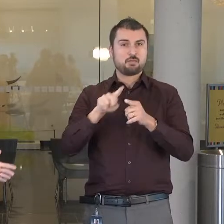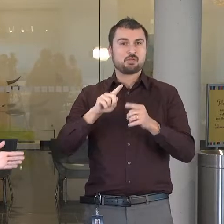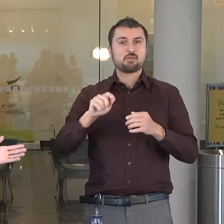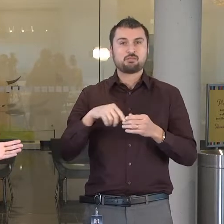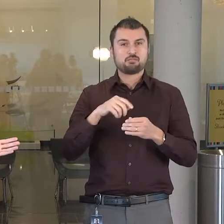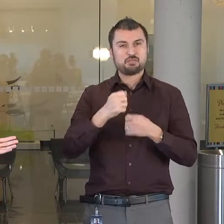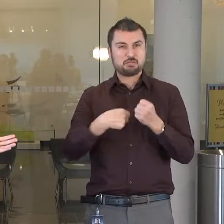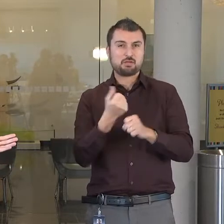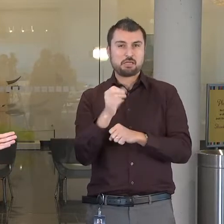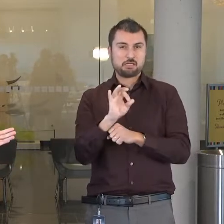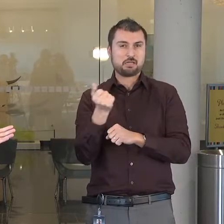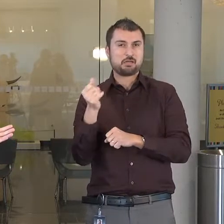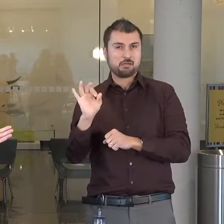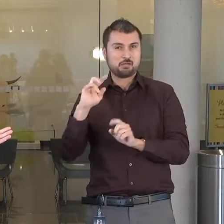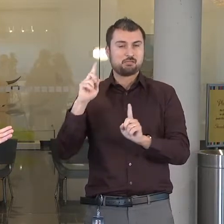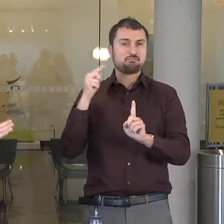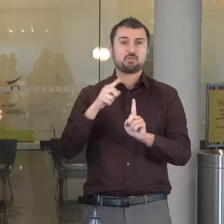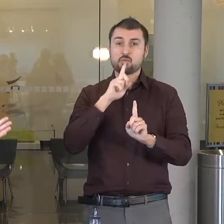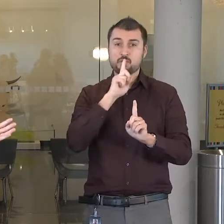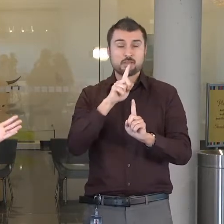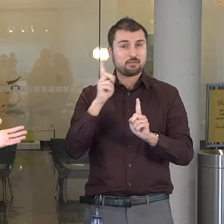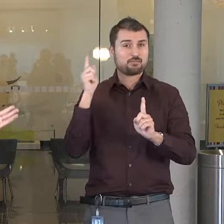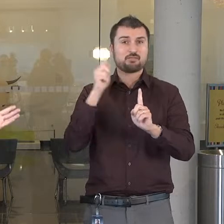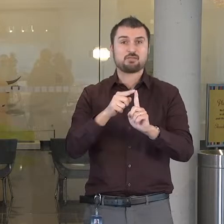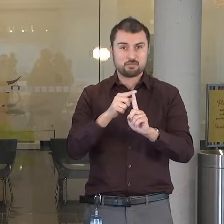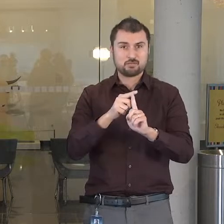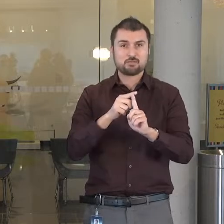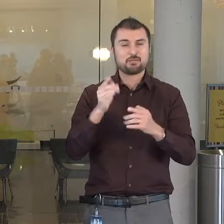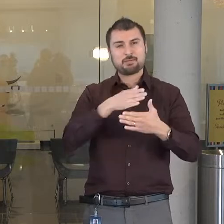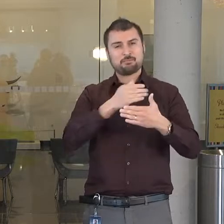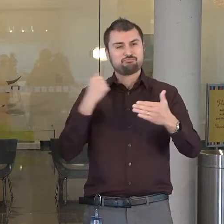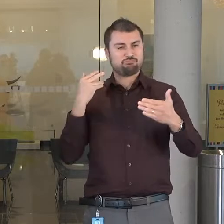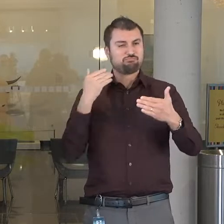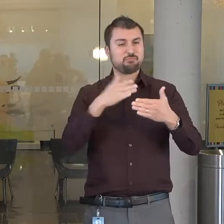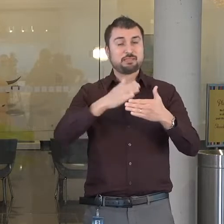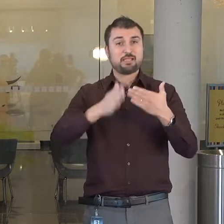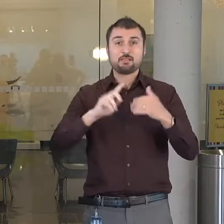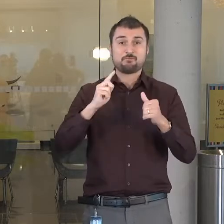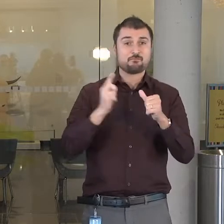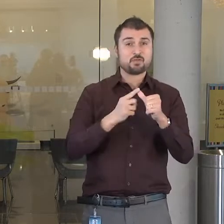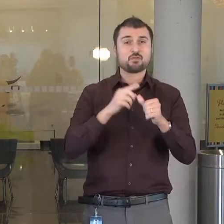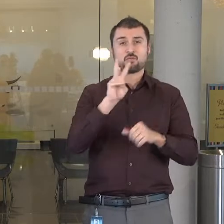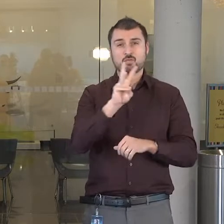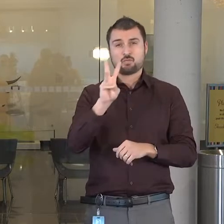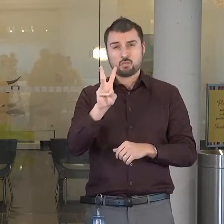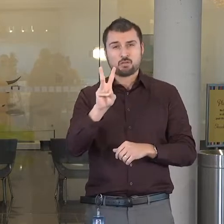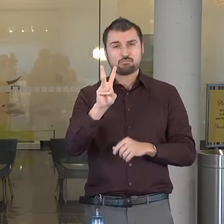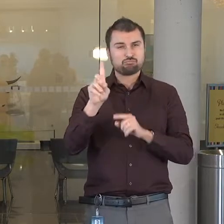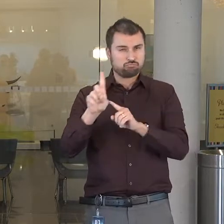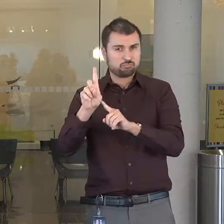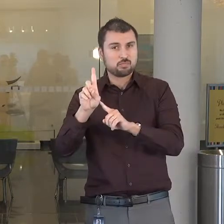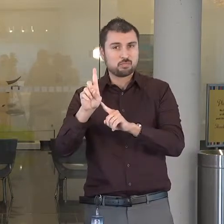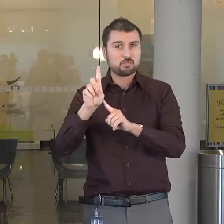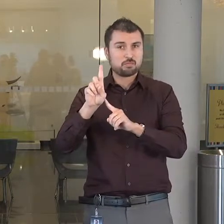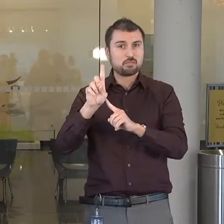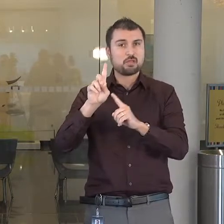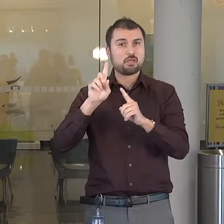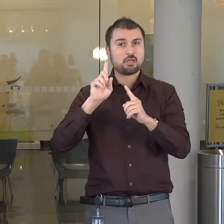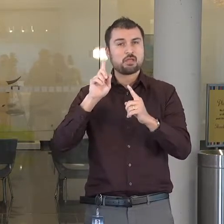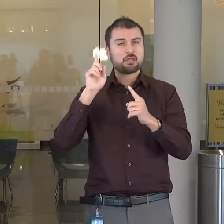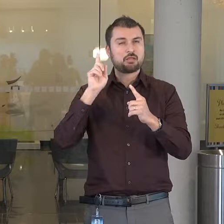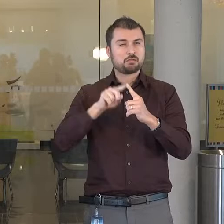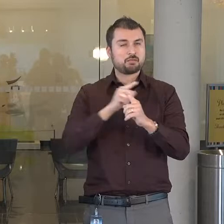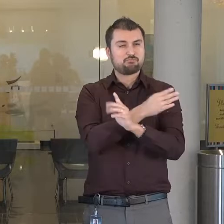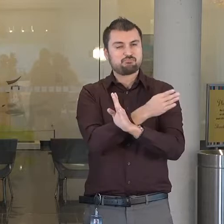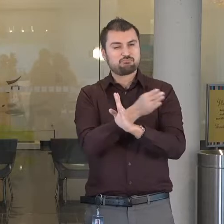1919, really until, starting at the end of the First World War until the start of the Second World War.